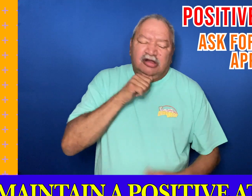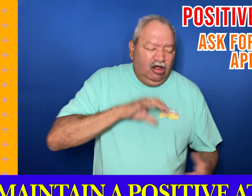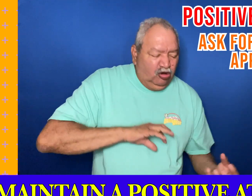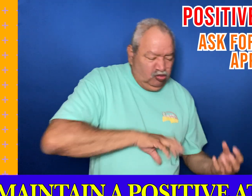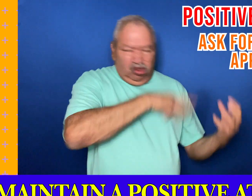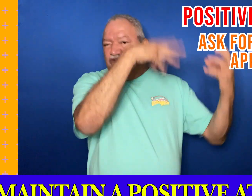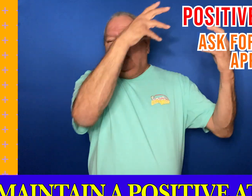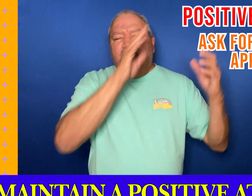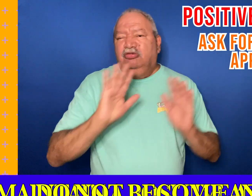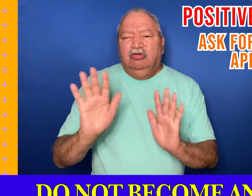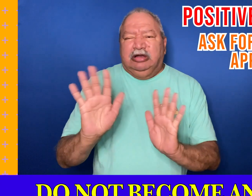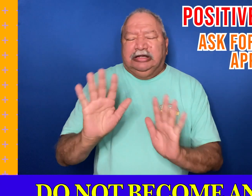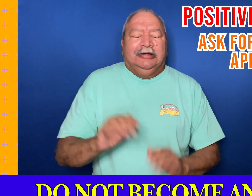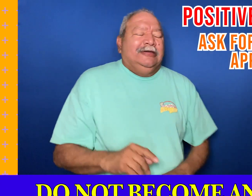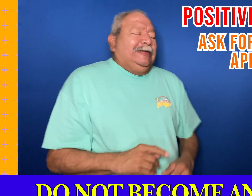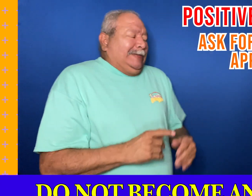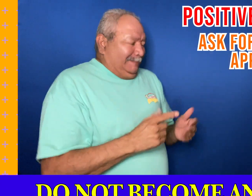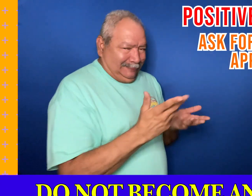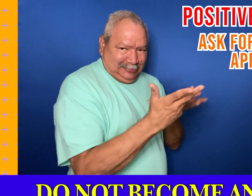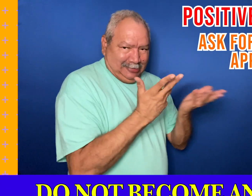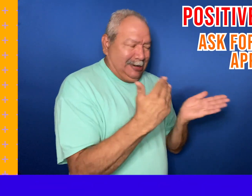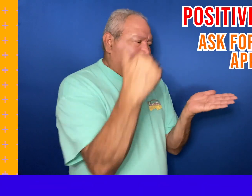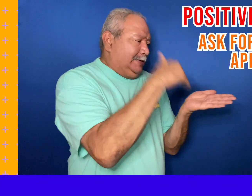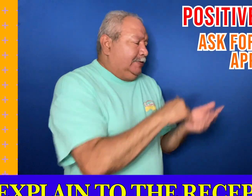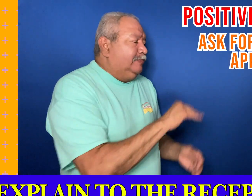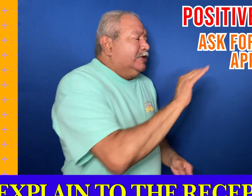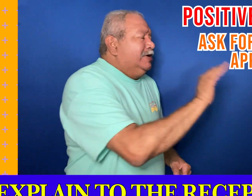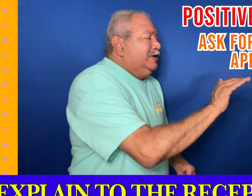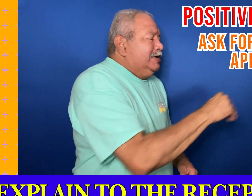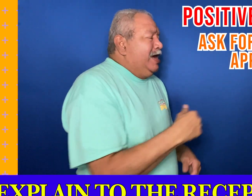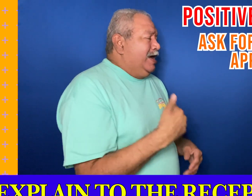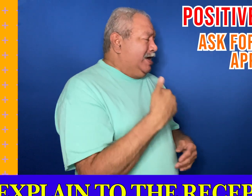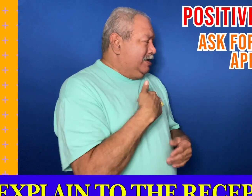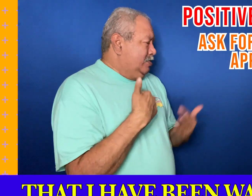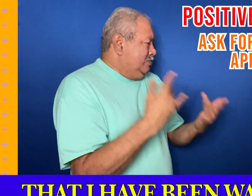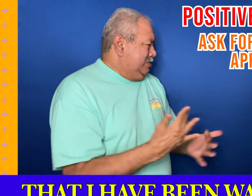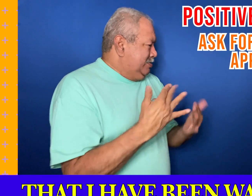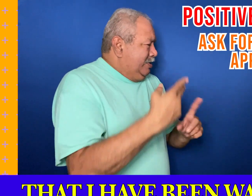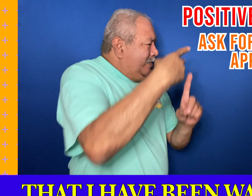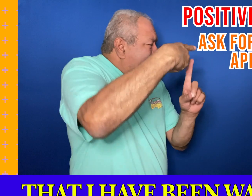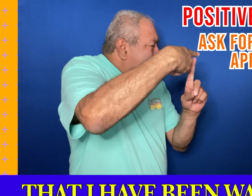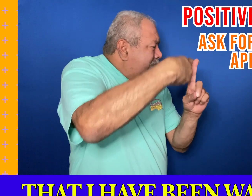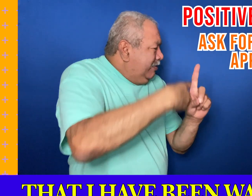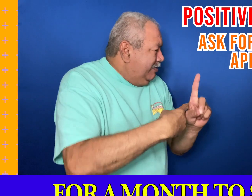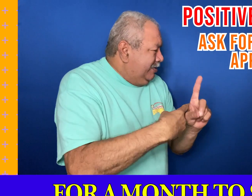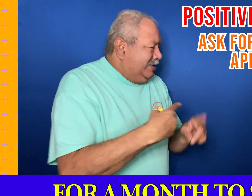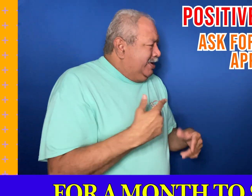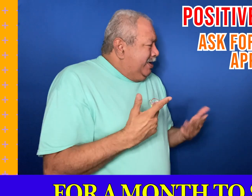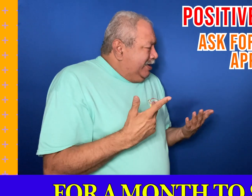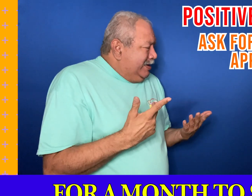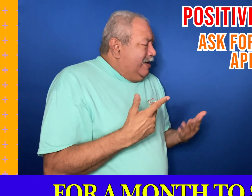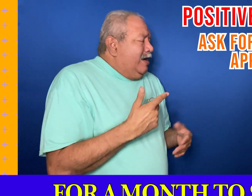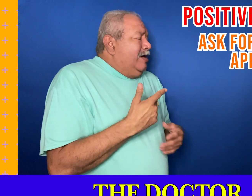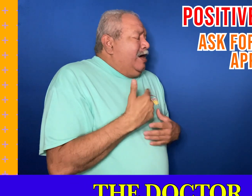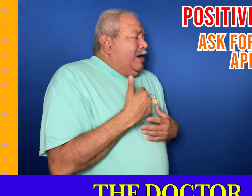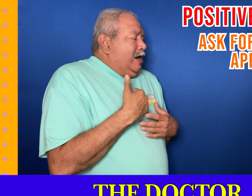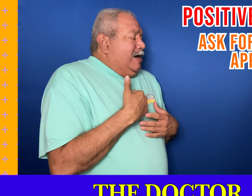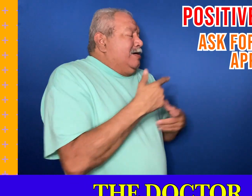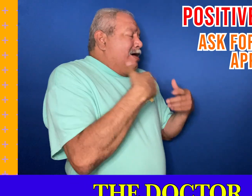positive attitude. Do not become angry. Explain to the receptionist that I've been waiting for a month to see the doctor, and I would